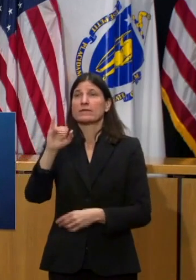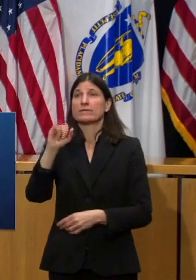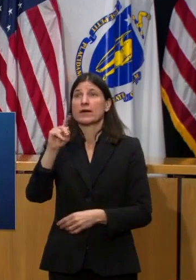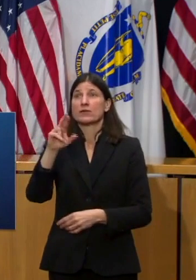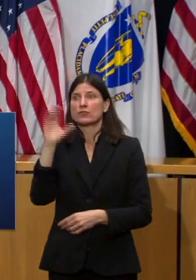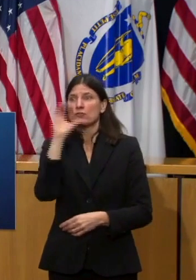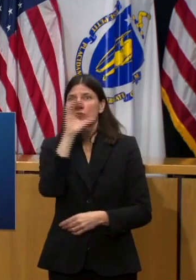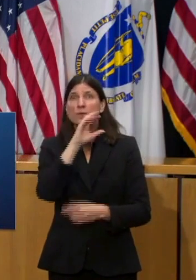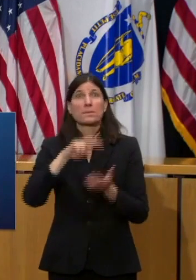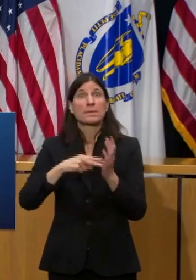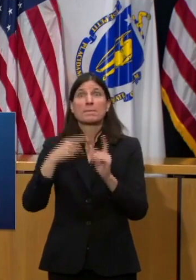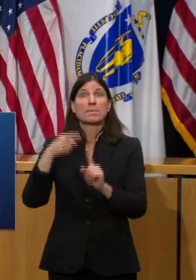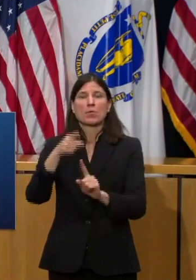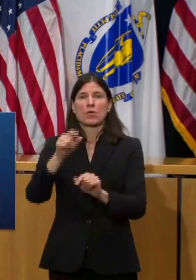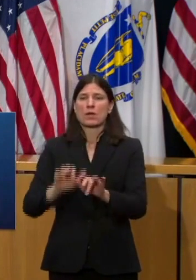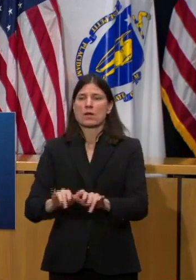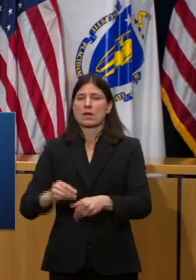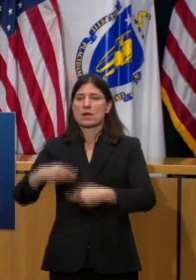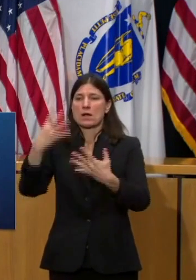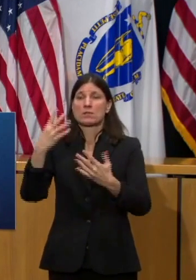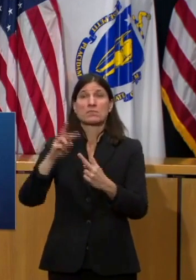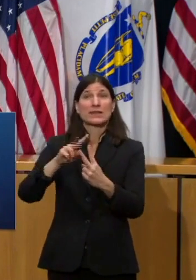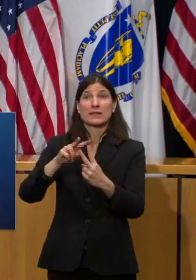the state's vaccination website at